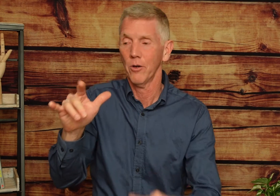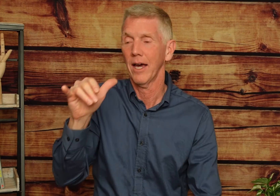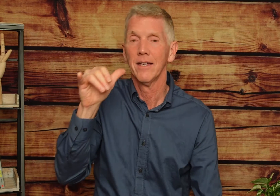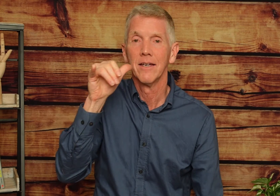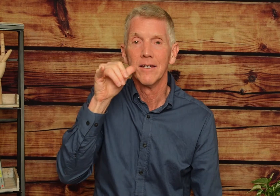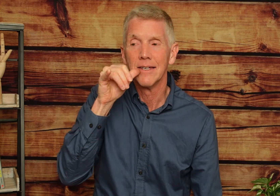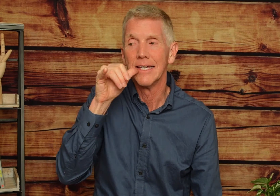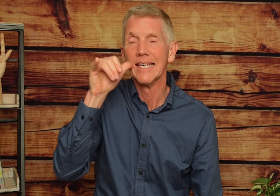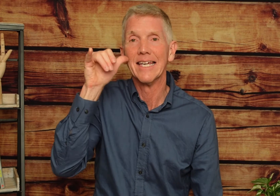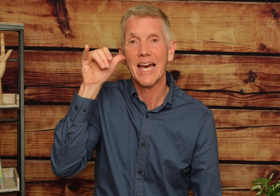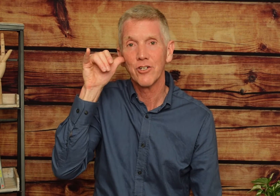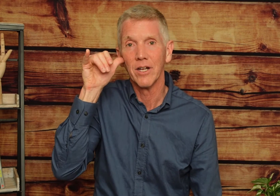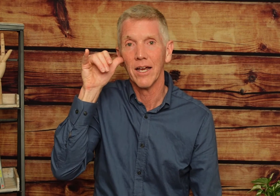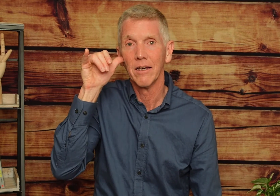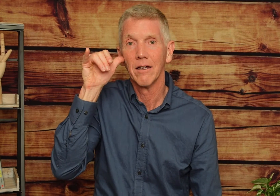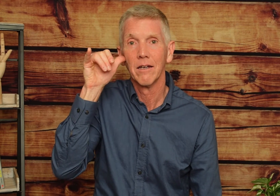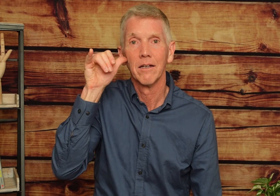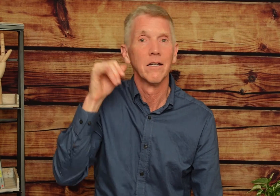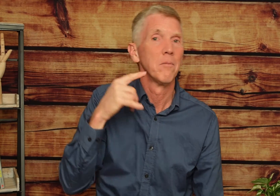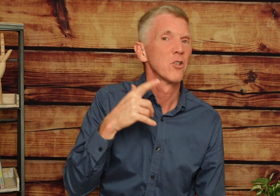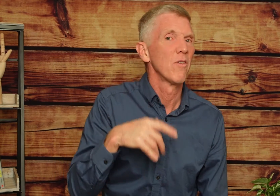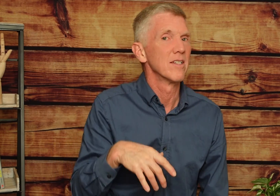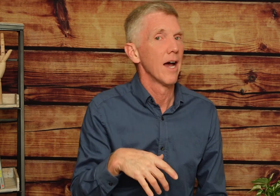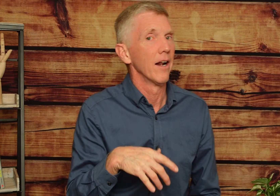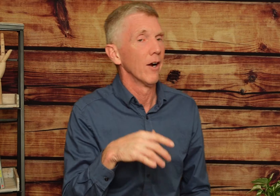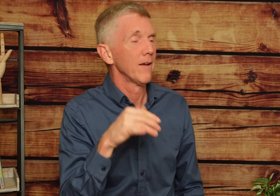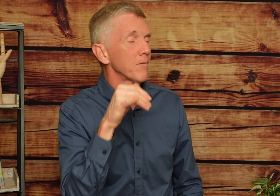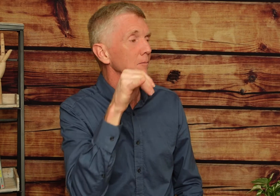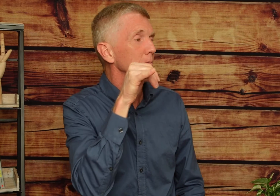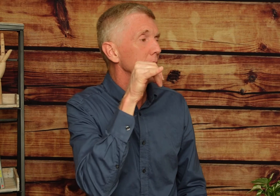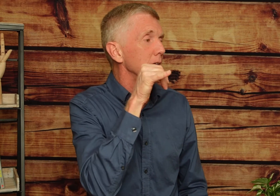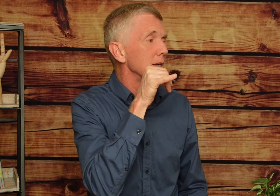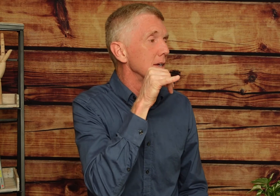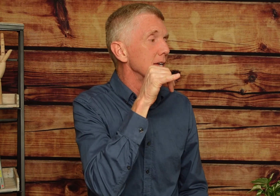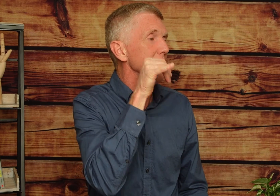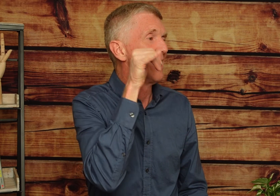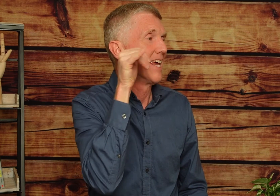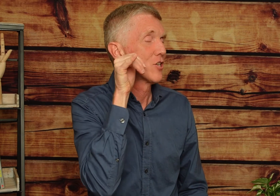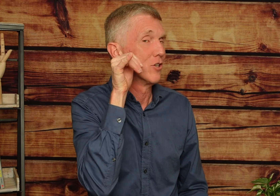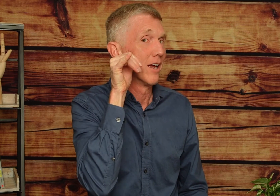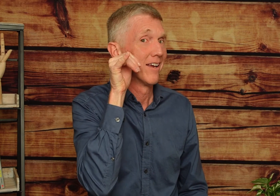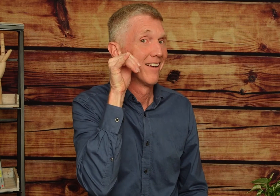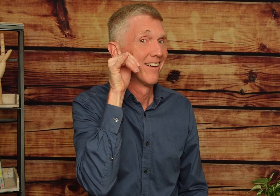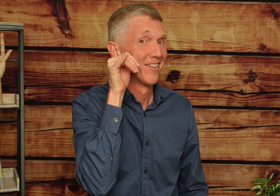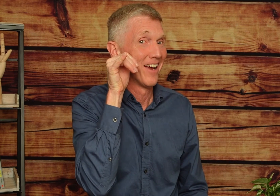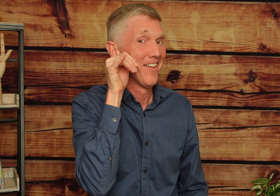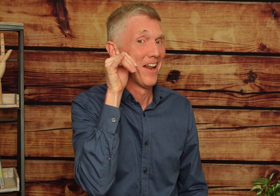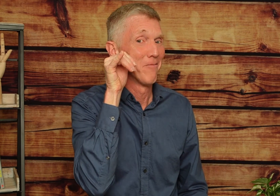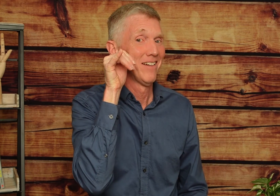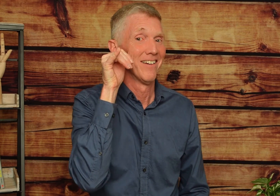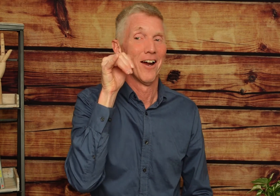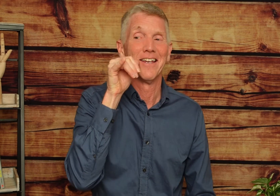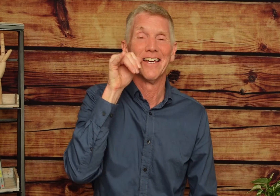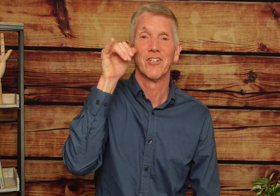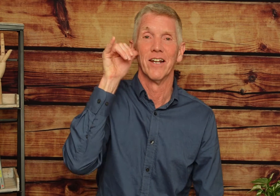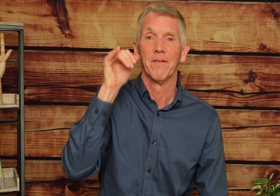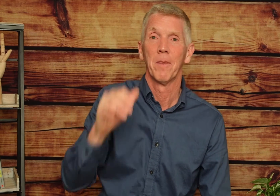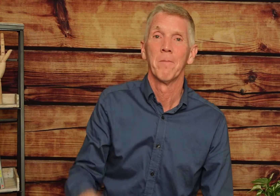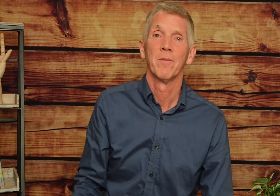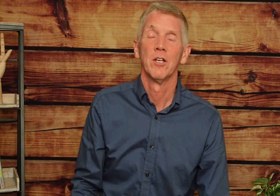Okay. Yesterday. Let me show you this side, all right? Yesterday. Okay, that helping? All right, yesterday.